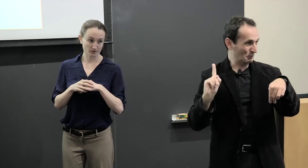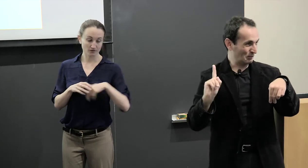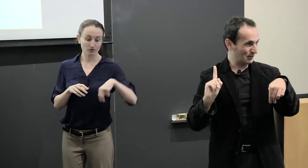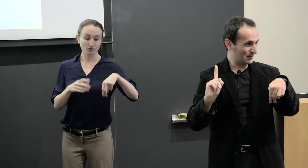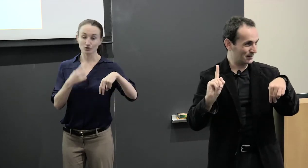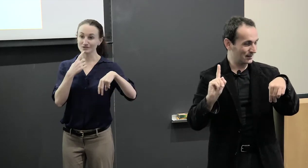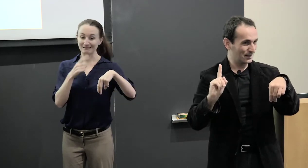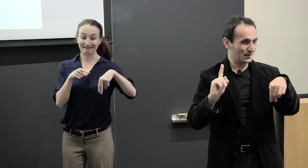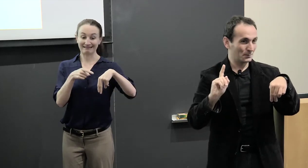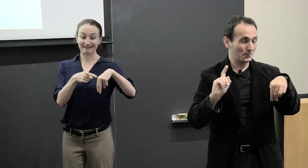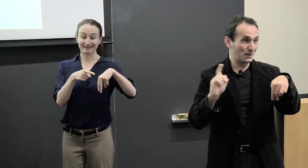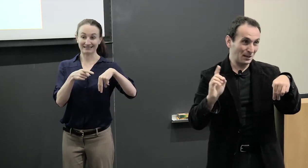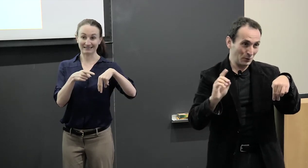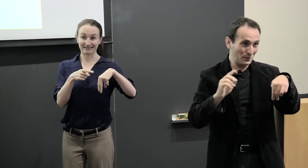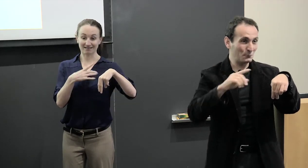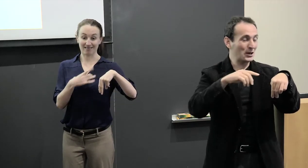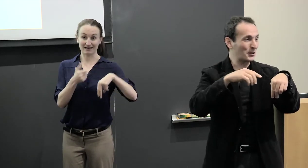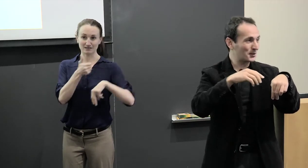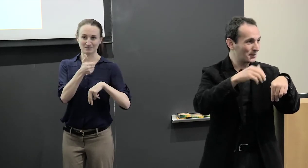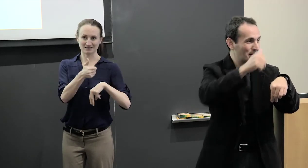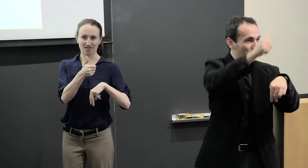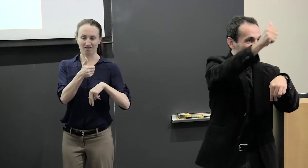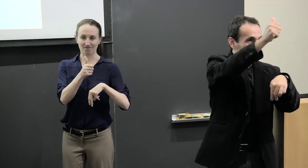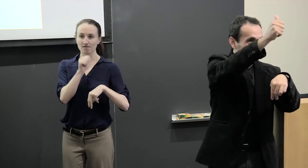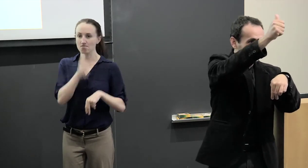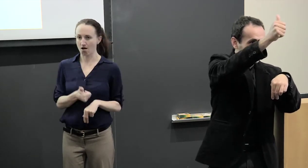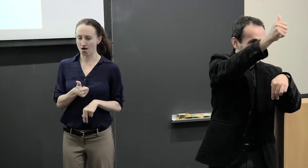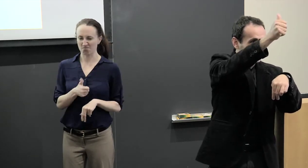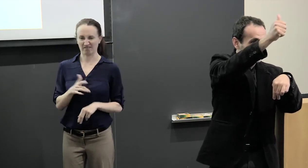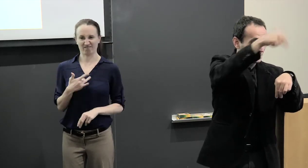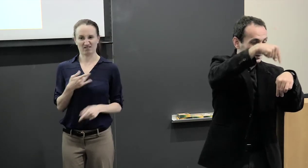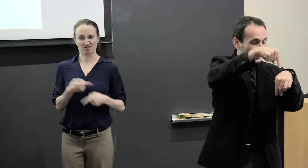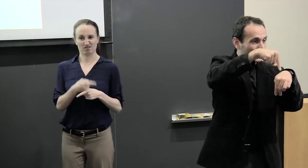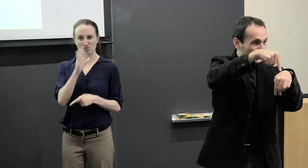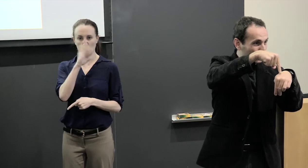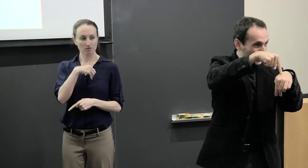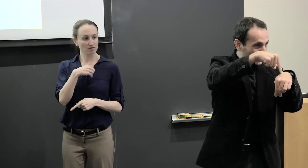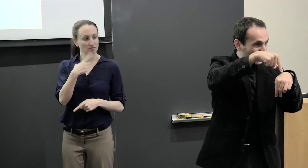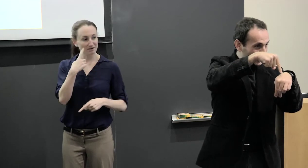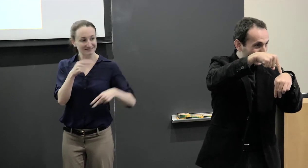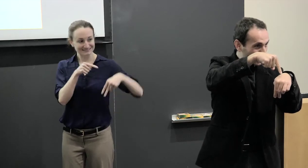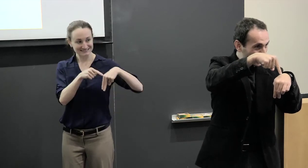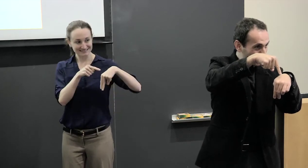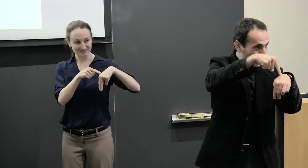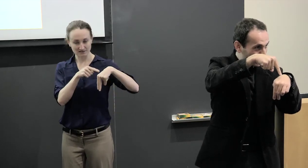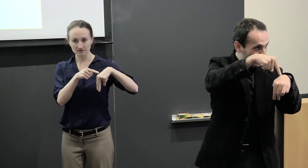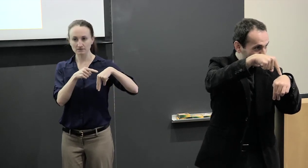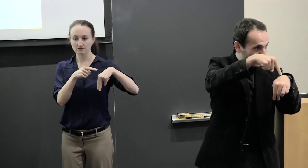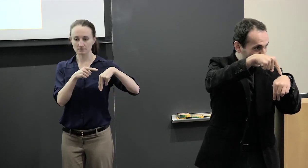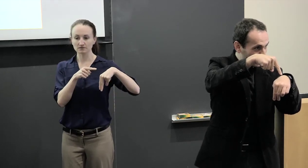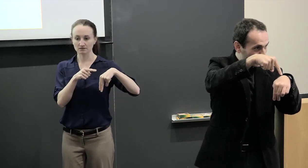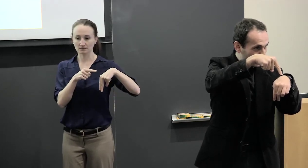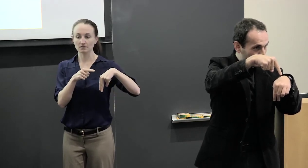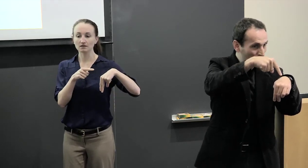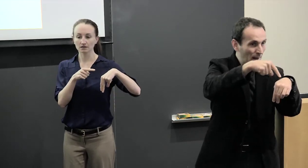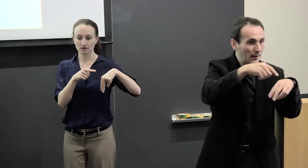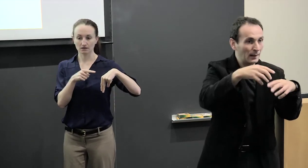himself. No. But that would be weird, because this is, I'm now talking about a short person.